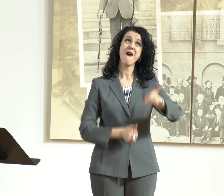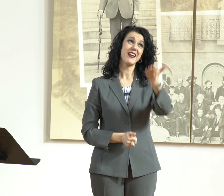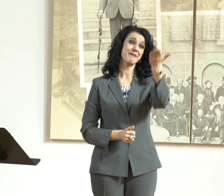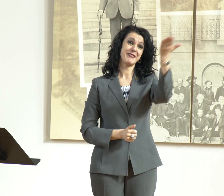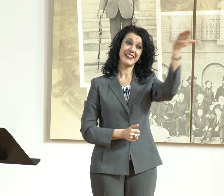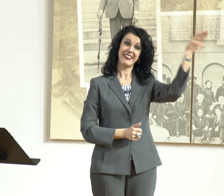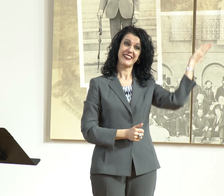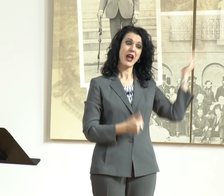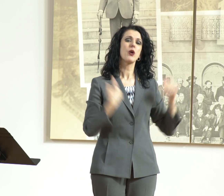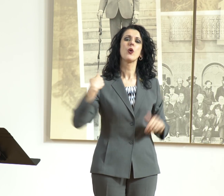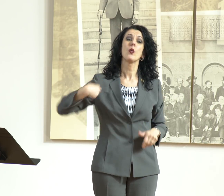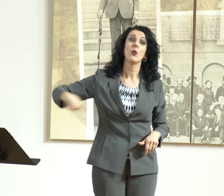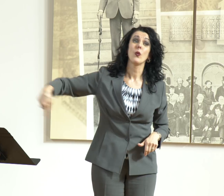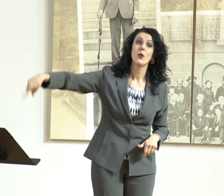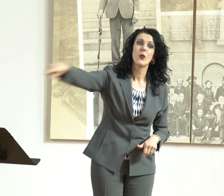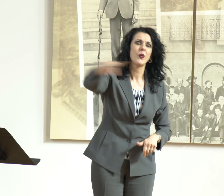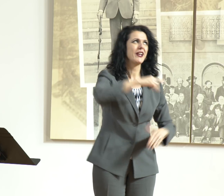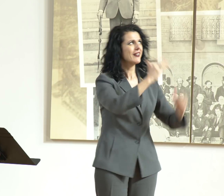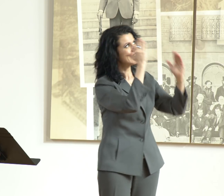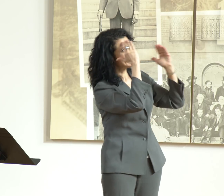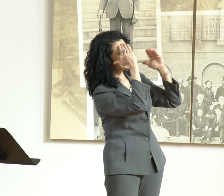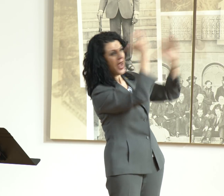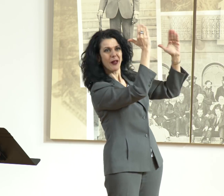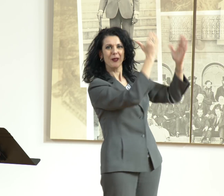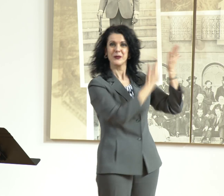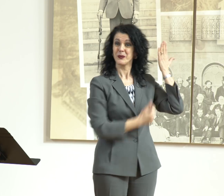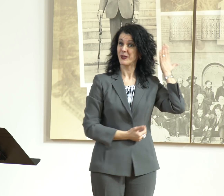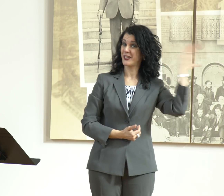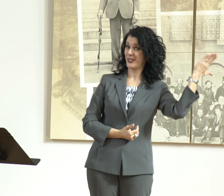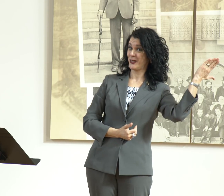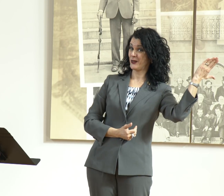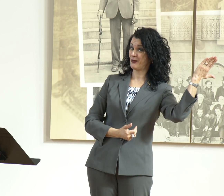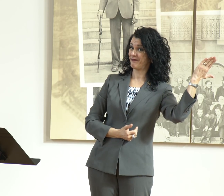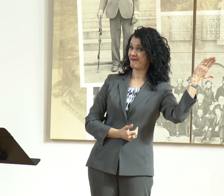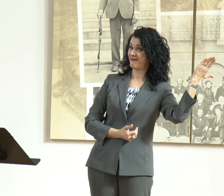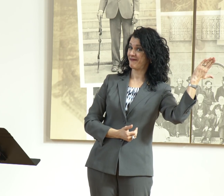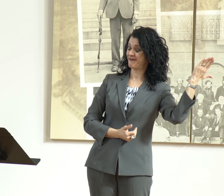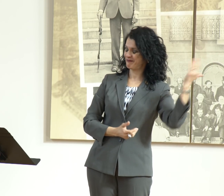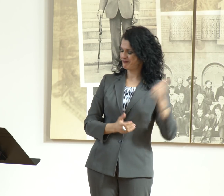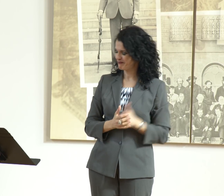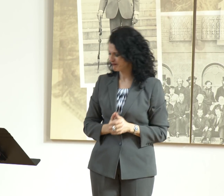yours. Continue to perform there. We salute you.